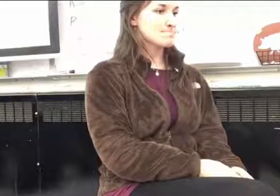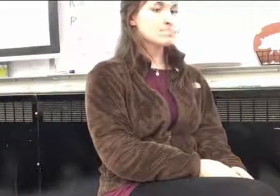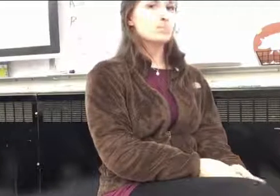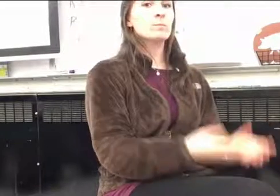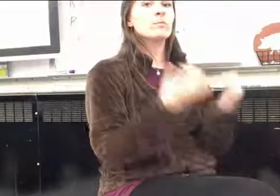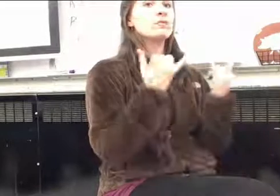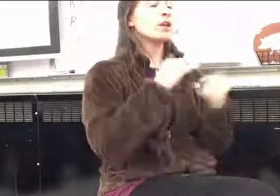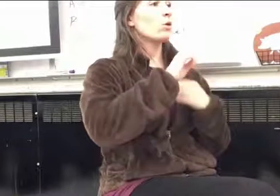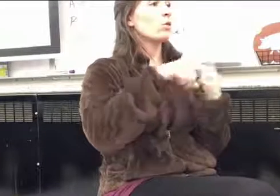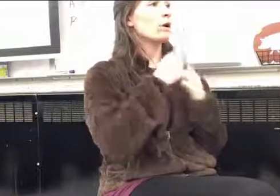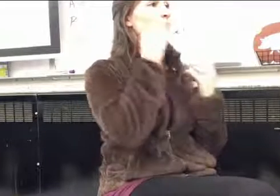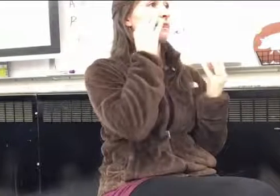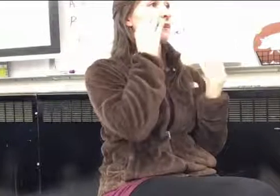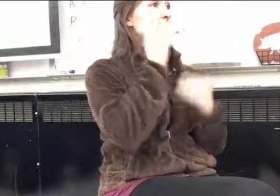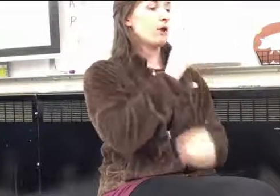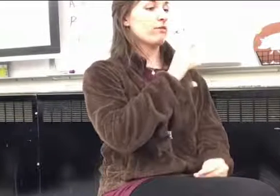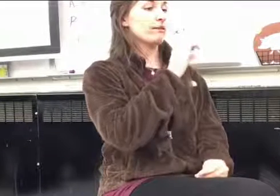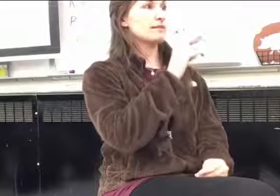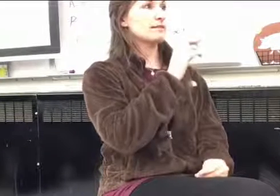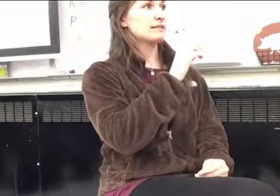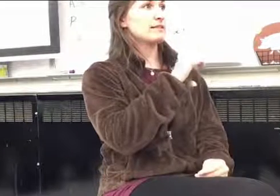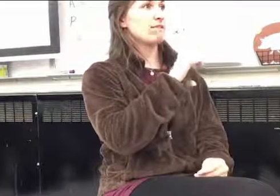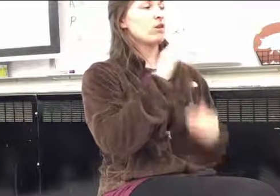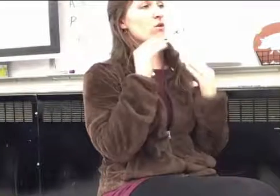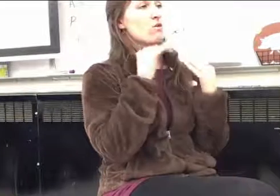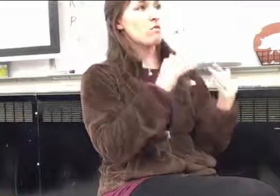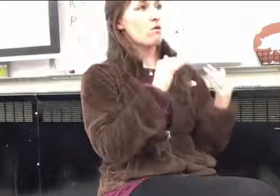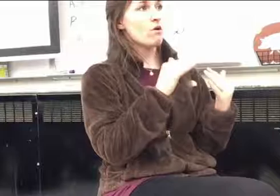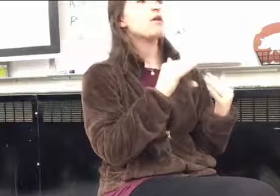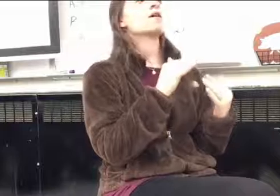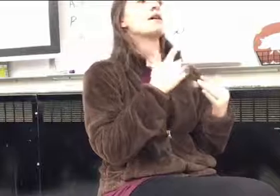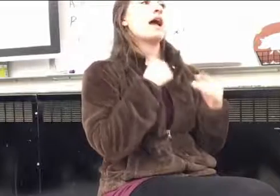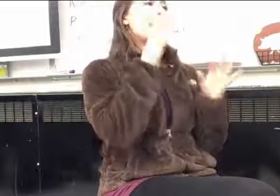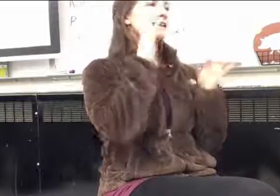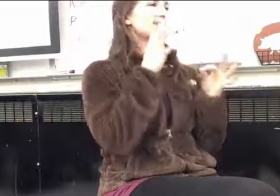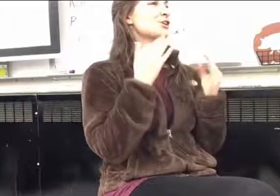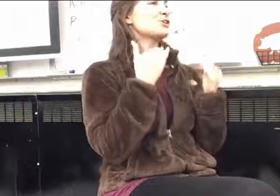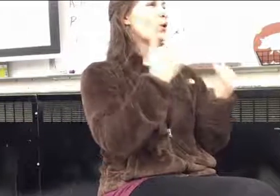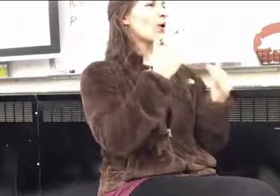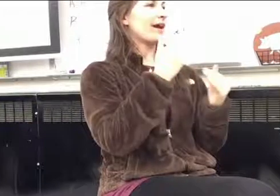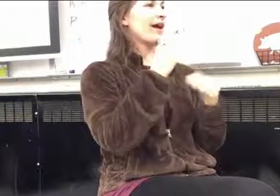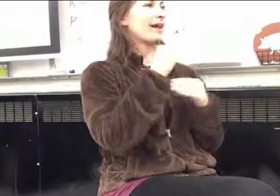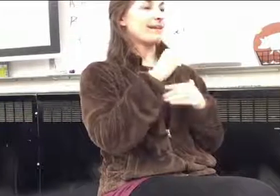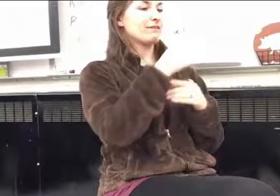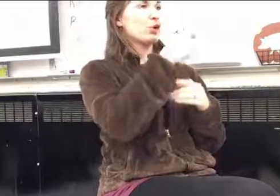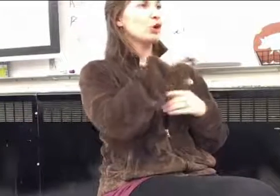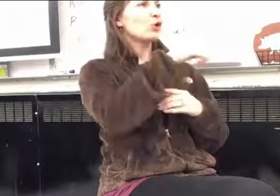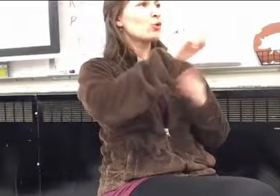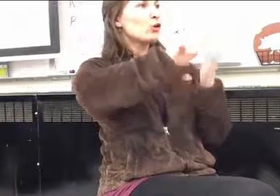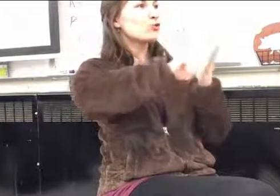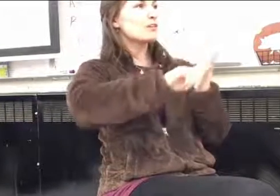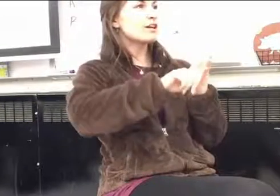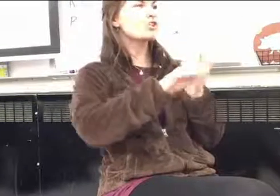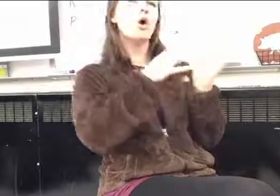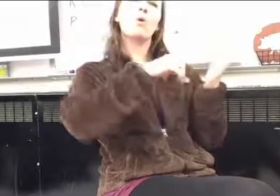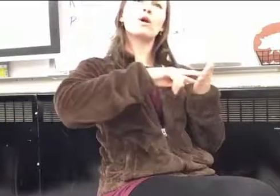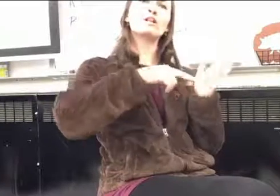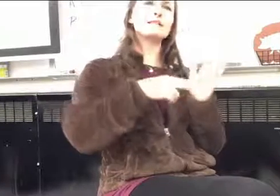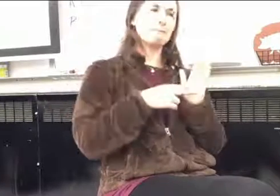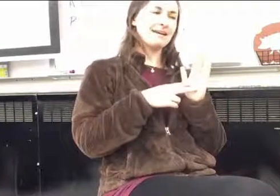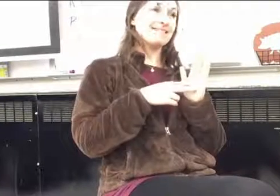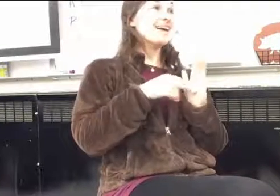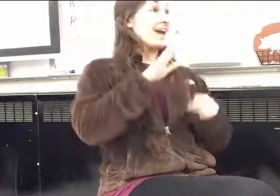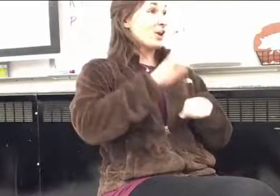Now, when we think about the Civil War, I decided to go ahead and do like a quick Google search of what the Civil War means.